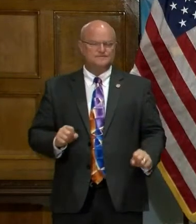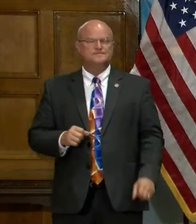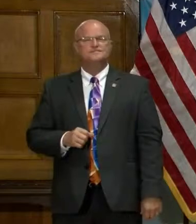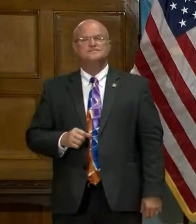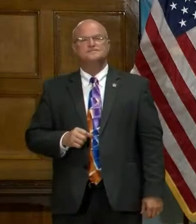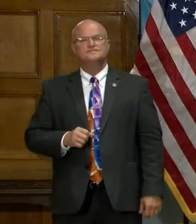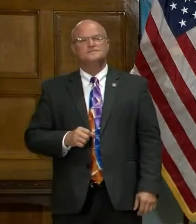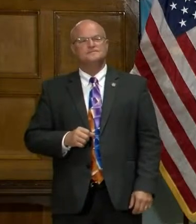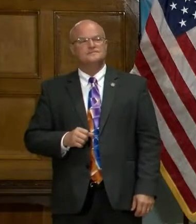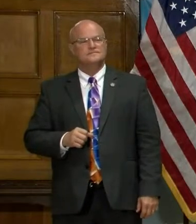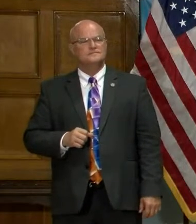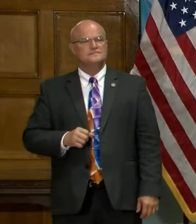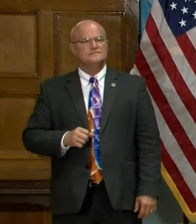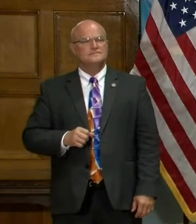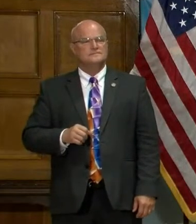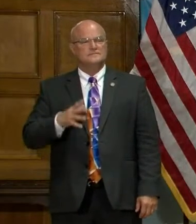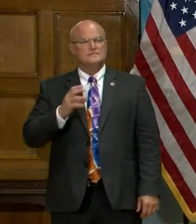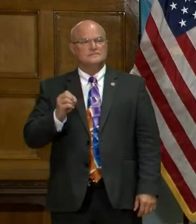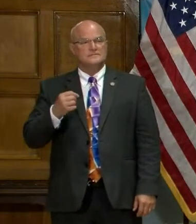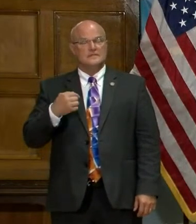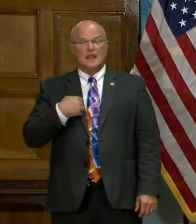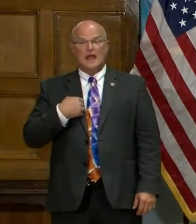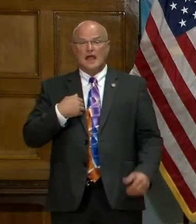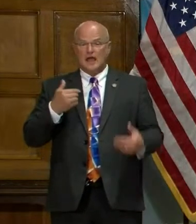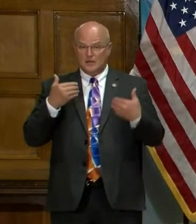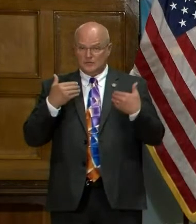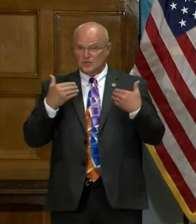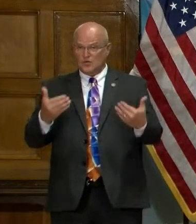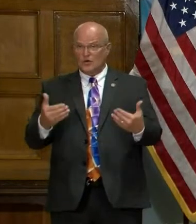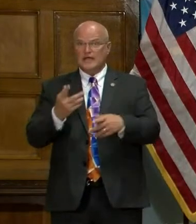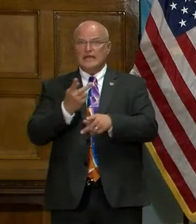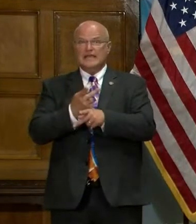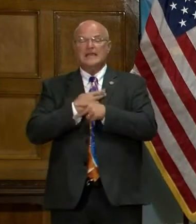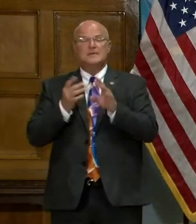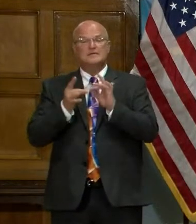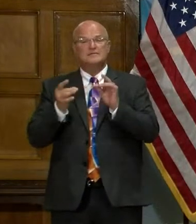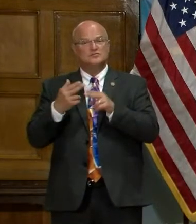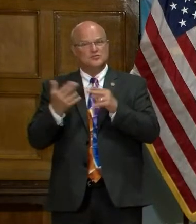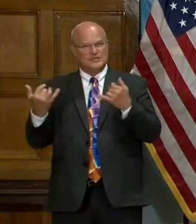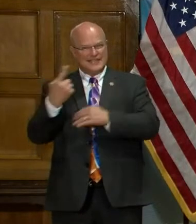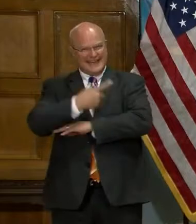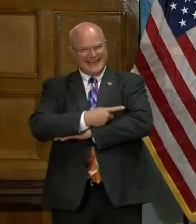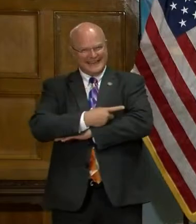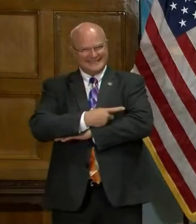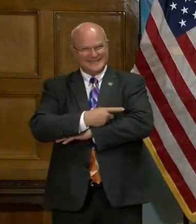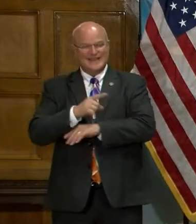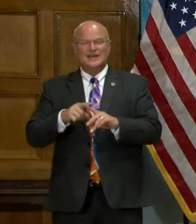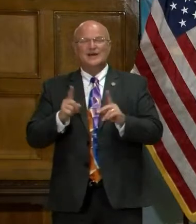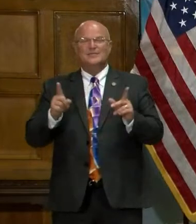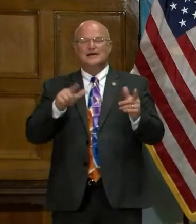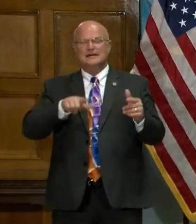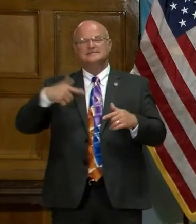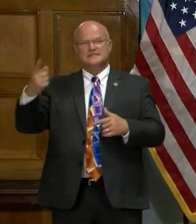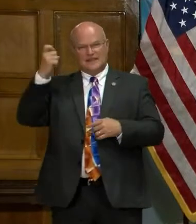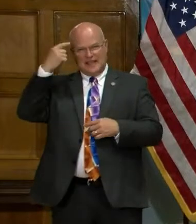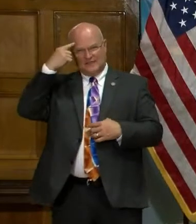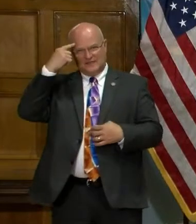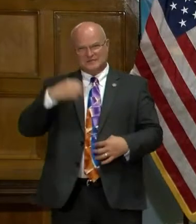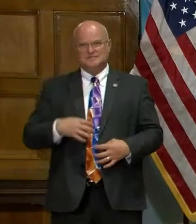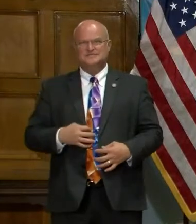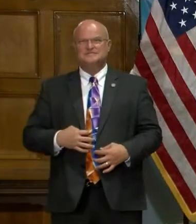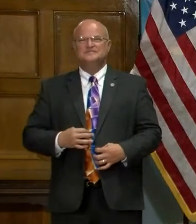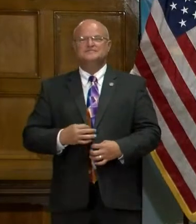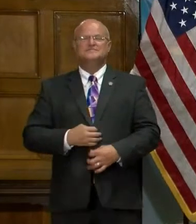can. I'm going to go ahead and keep my remarks short today, but turn it back over to the Governor.